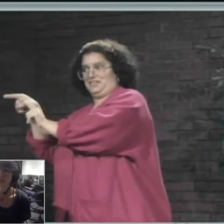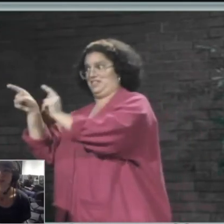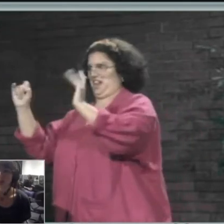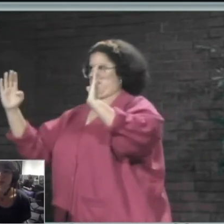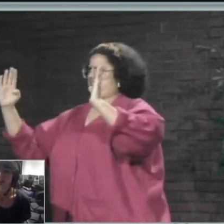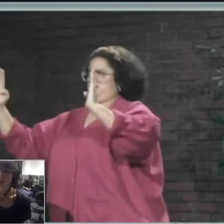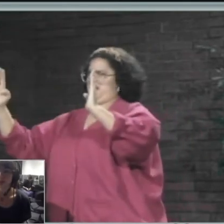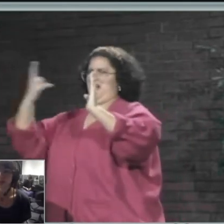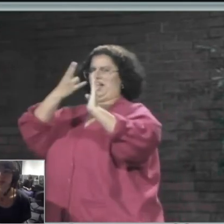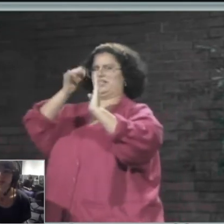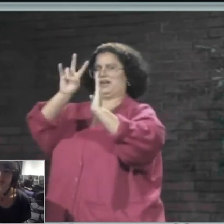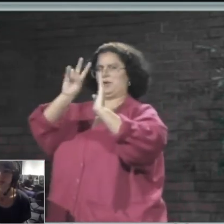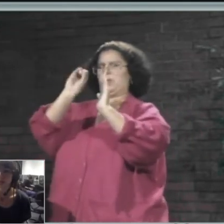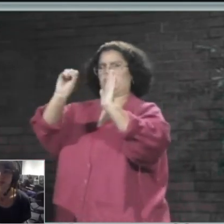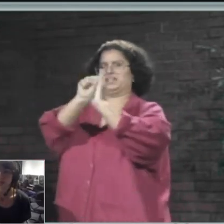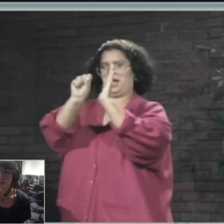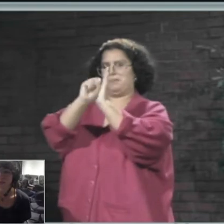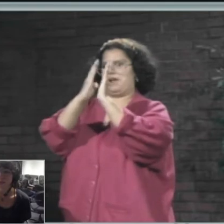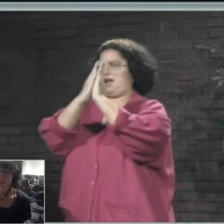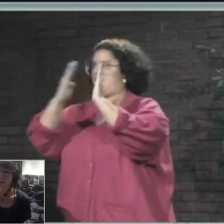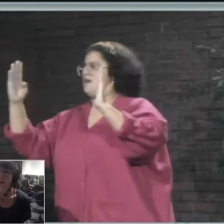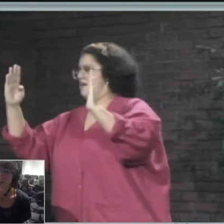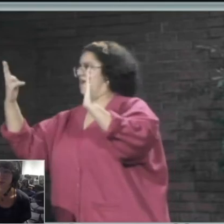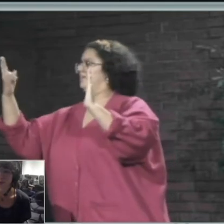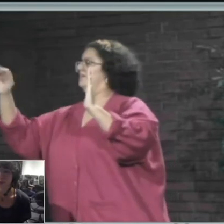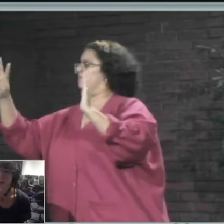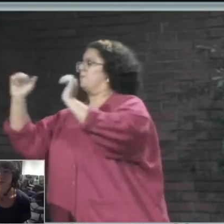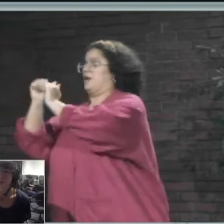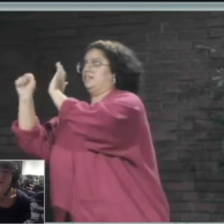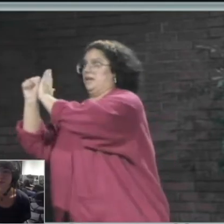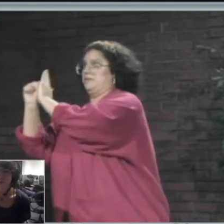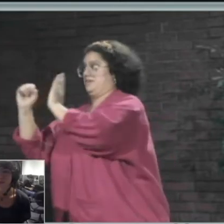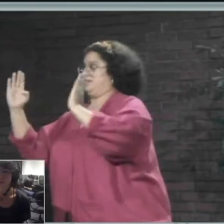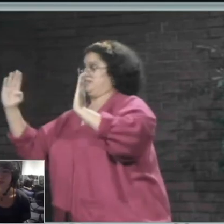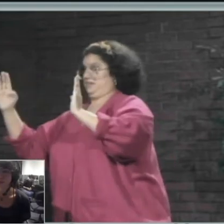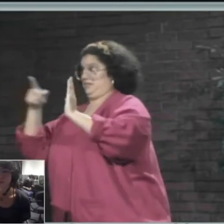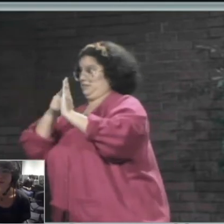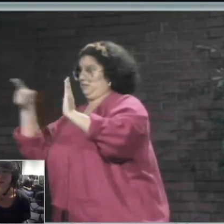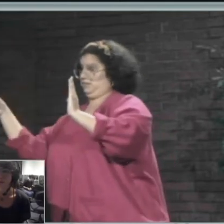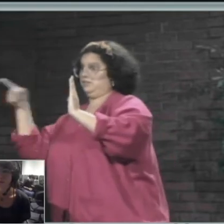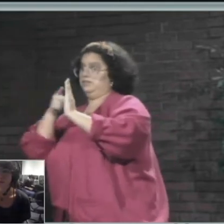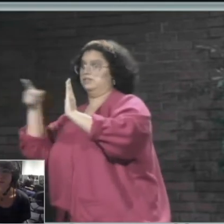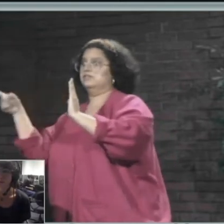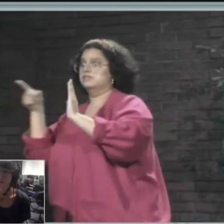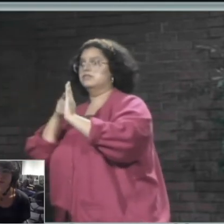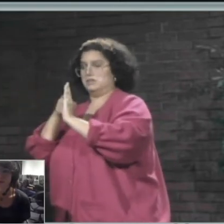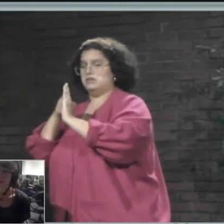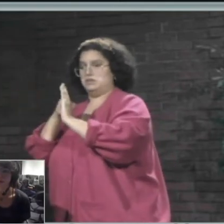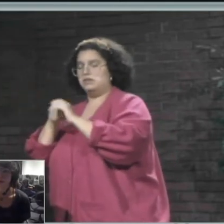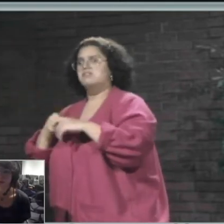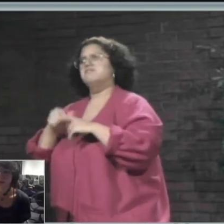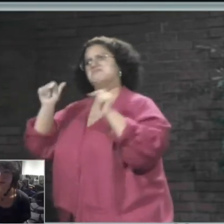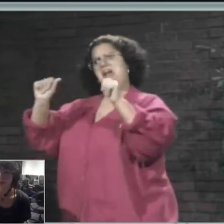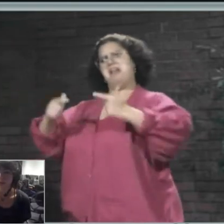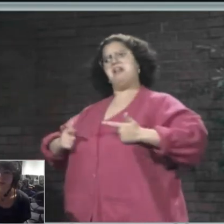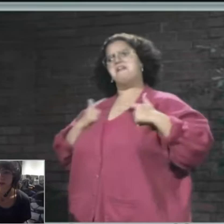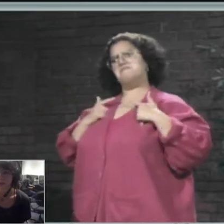Now, there is HIV that has symptoms once you start to see the virus really affecting your body.